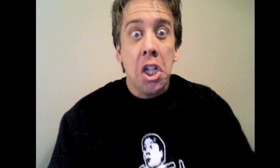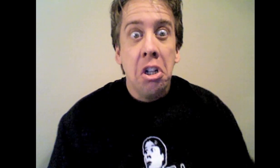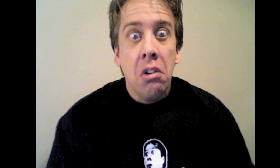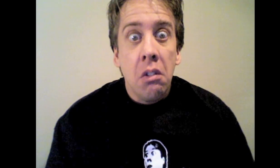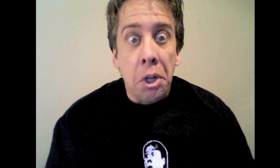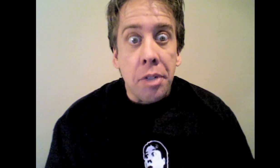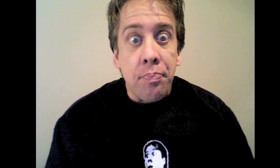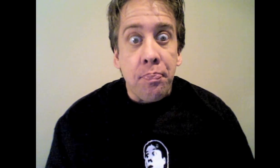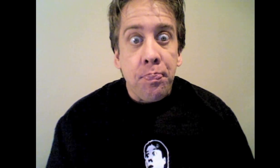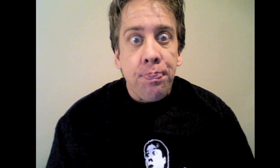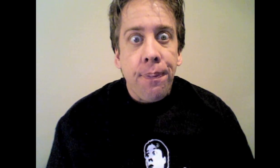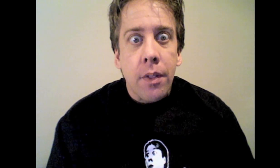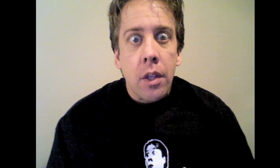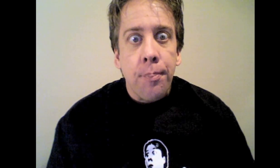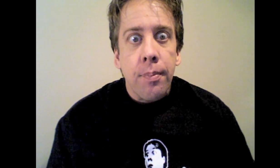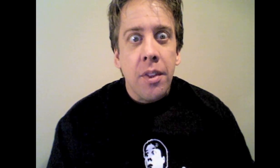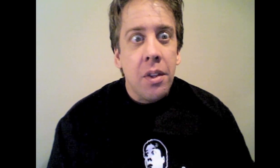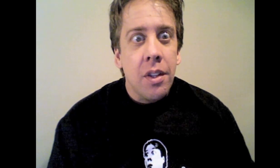Slow, please.